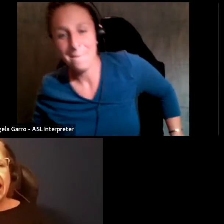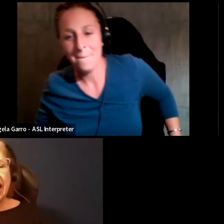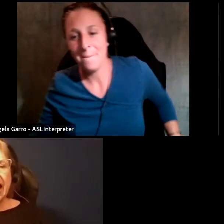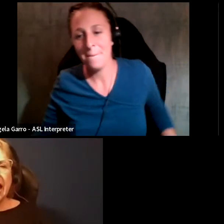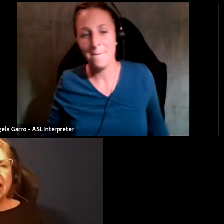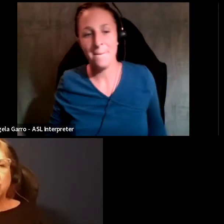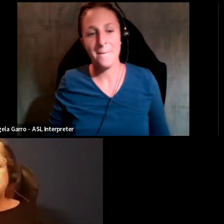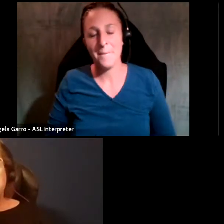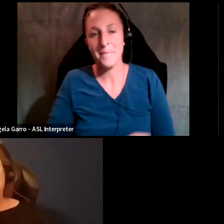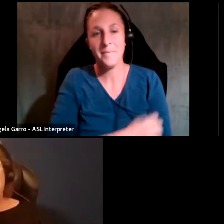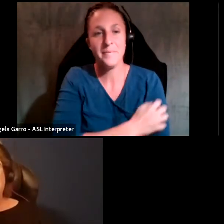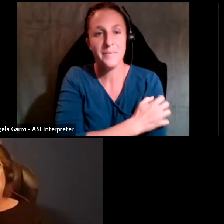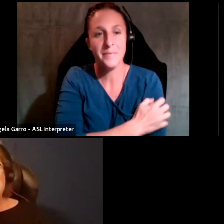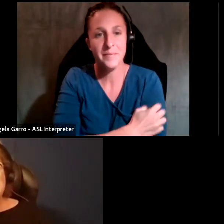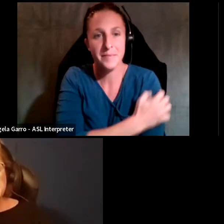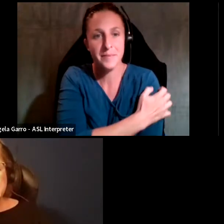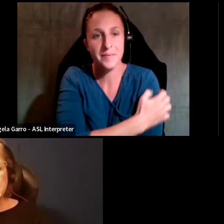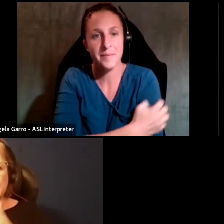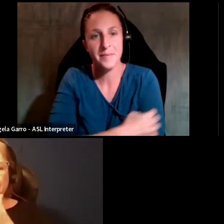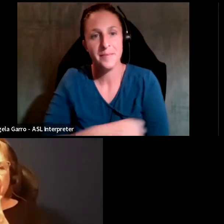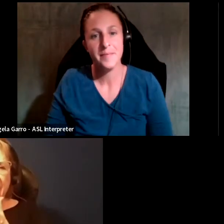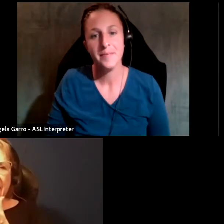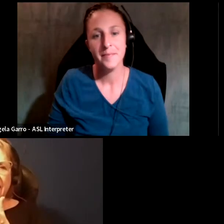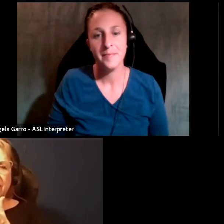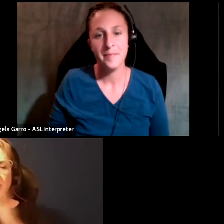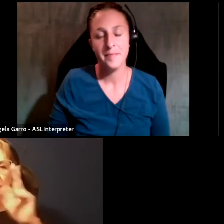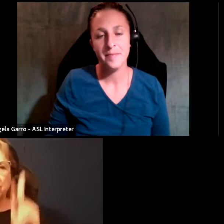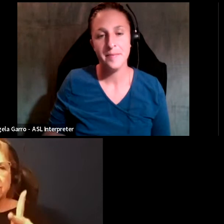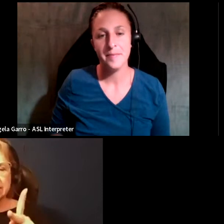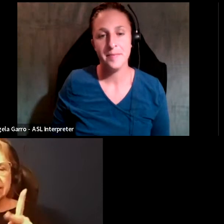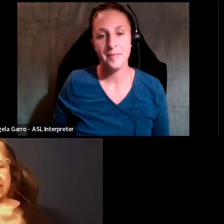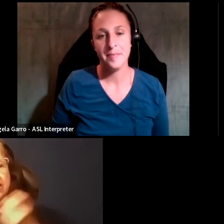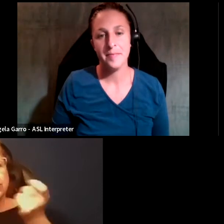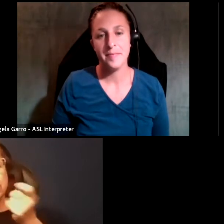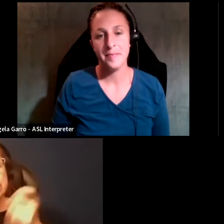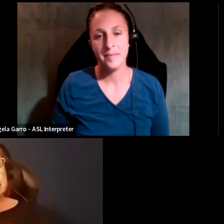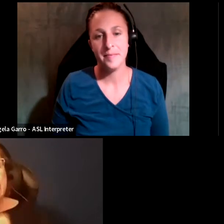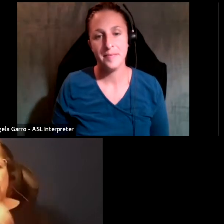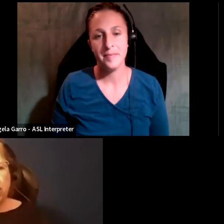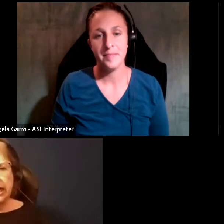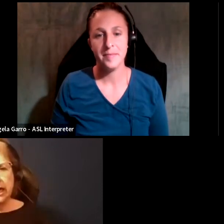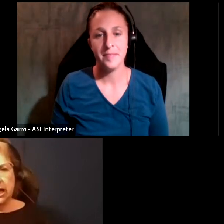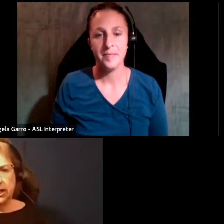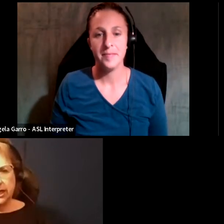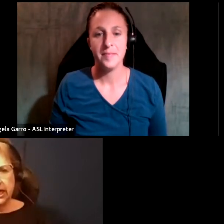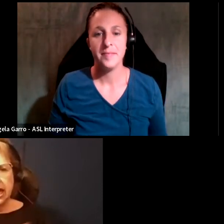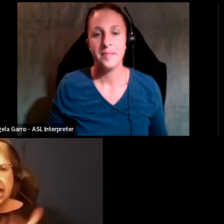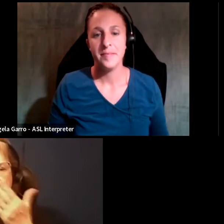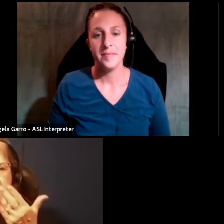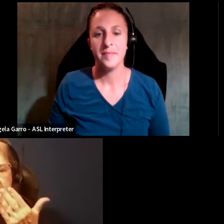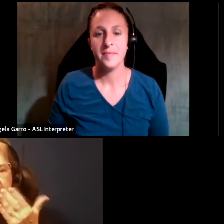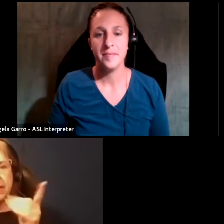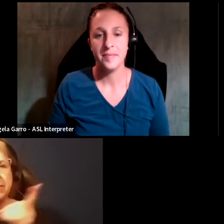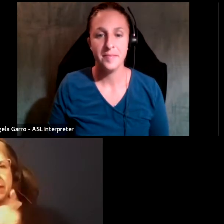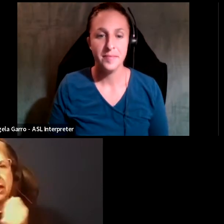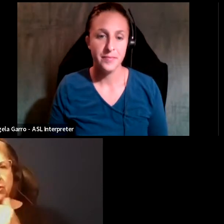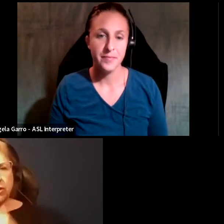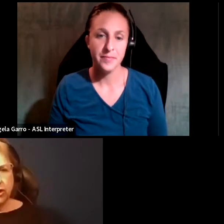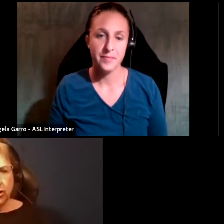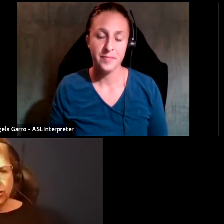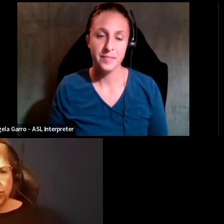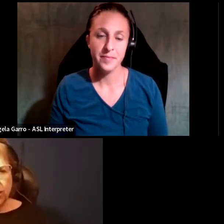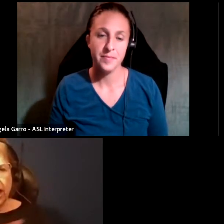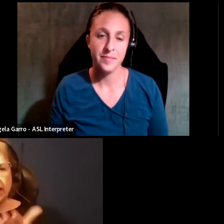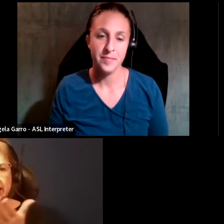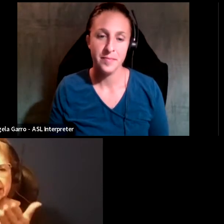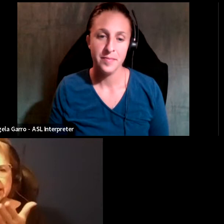have Joanna Fight, who runs our ELD across our district, to push in maybe at the next student board council meeting to talk about,